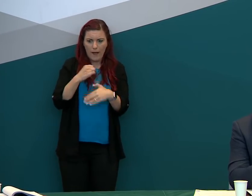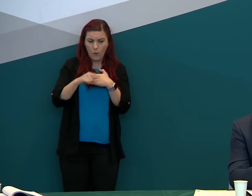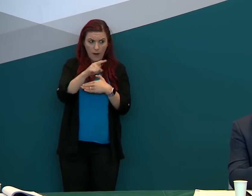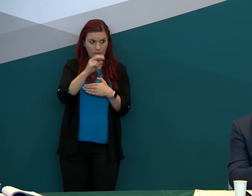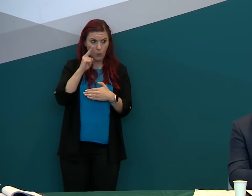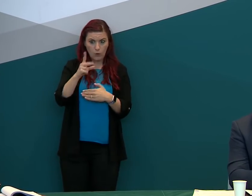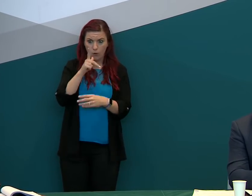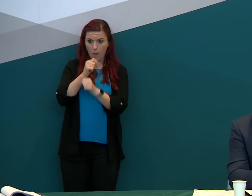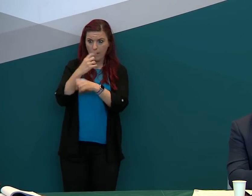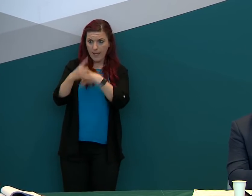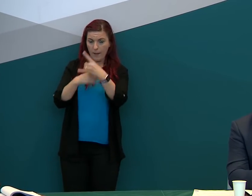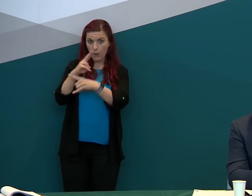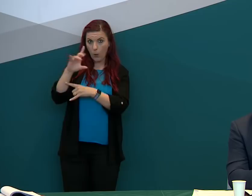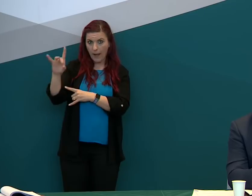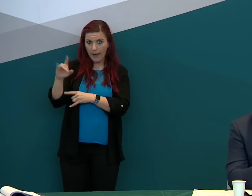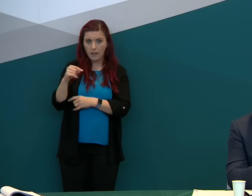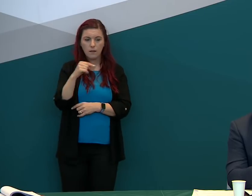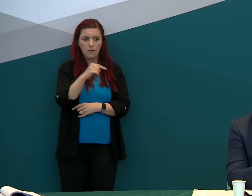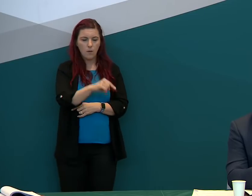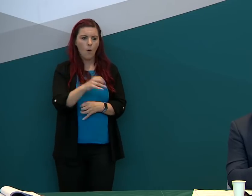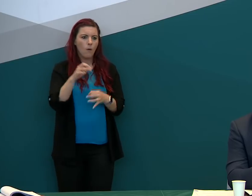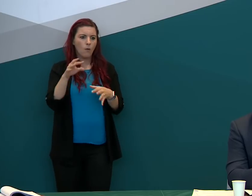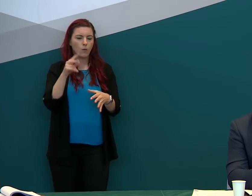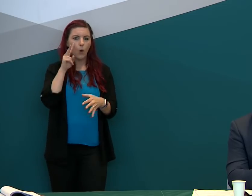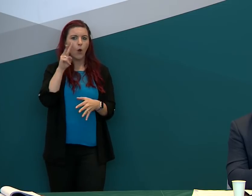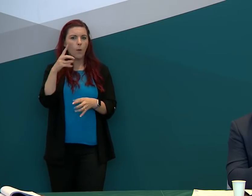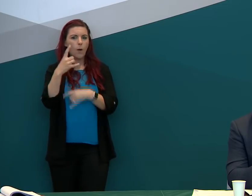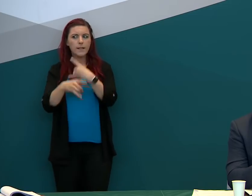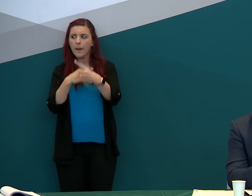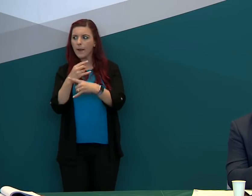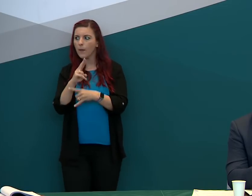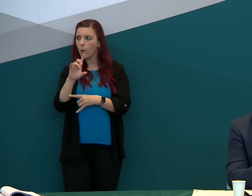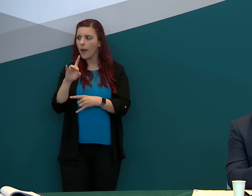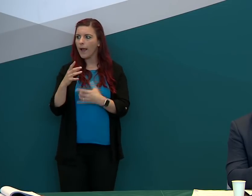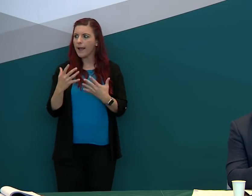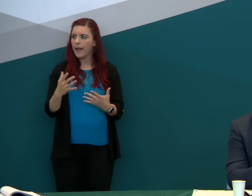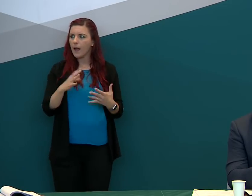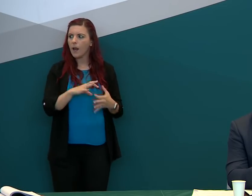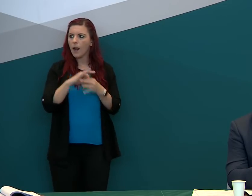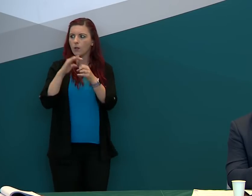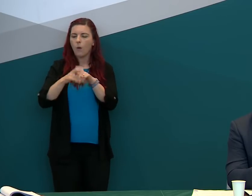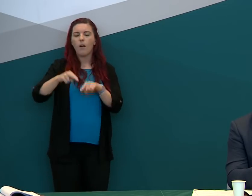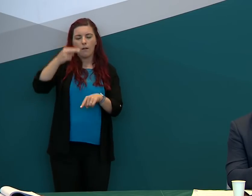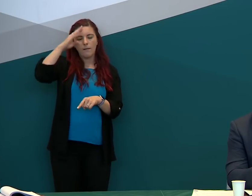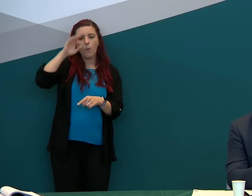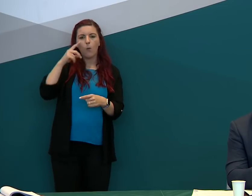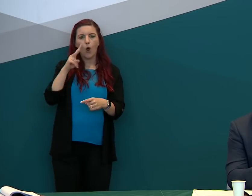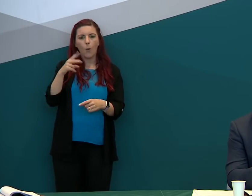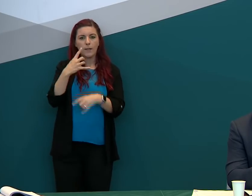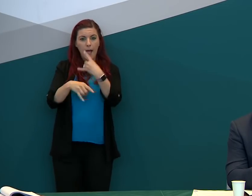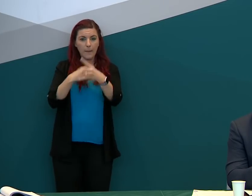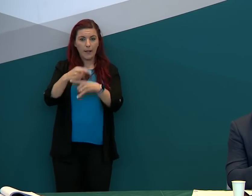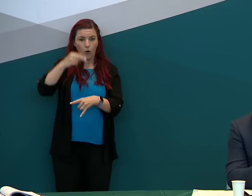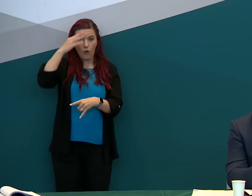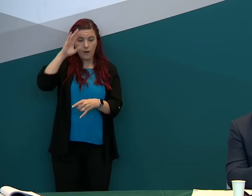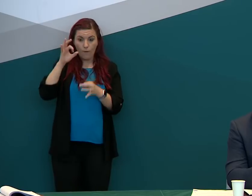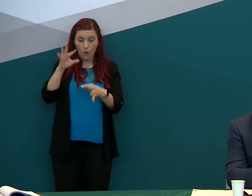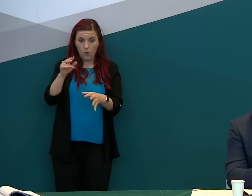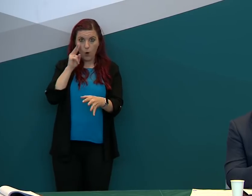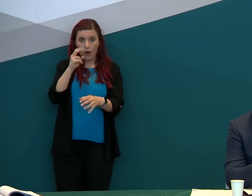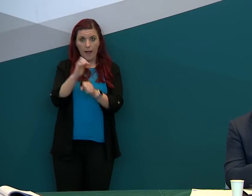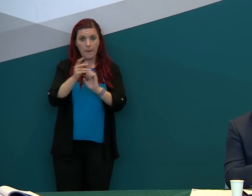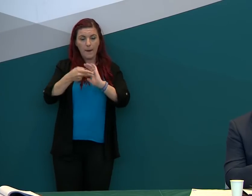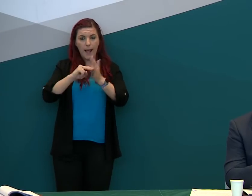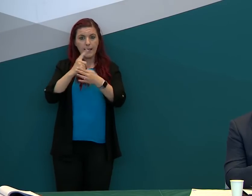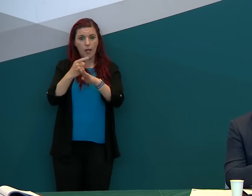border? So we're looking at those plans, and we've seen the plan. I haven't had a chance to study the plan from Northern Ireland in great detail.